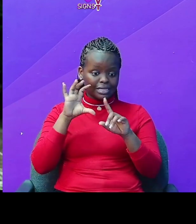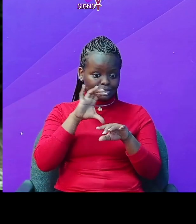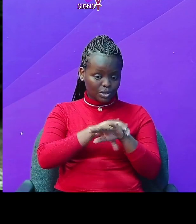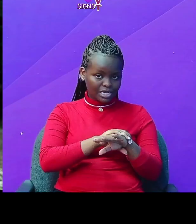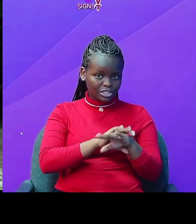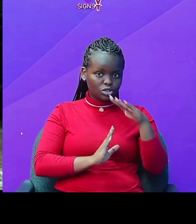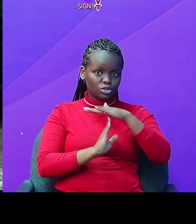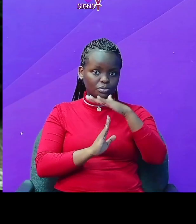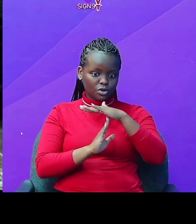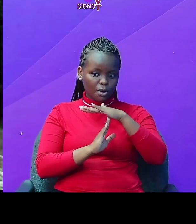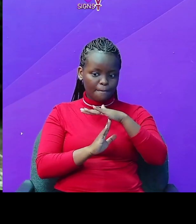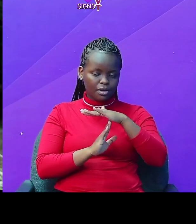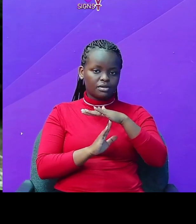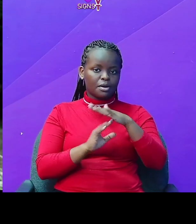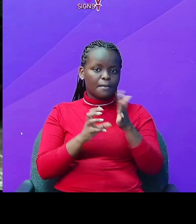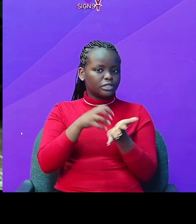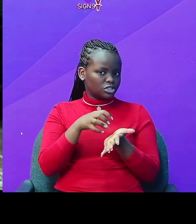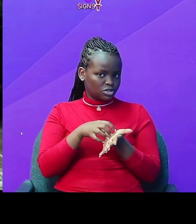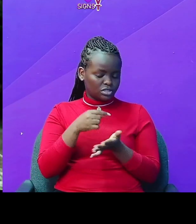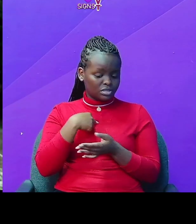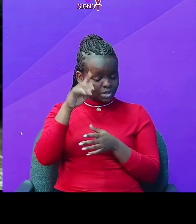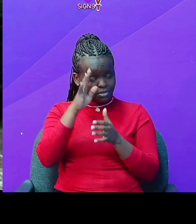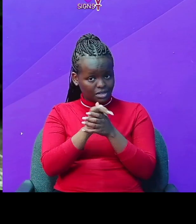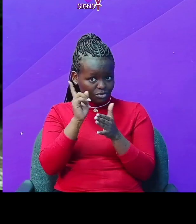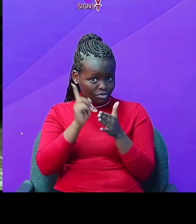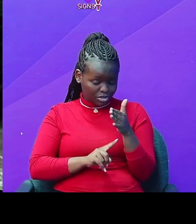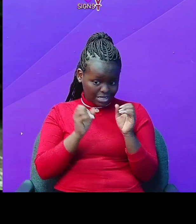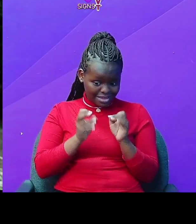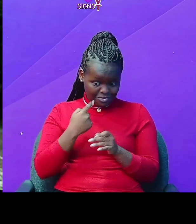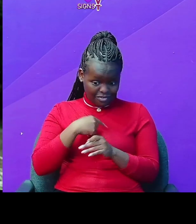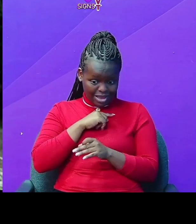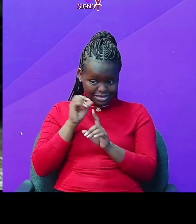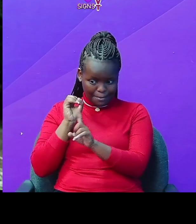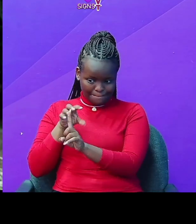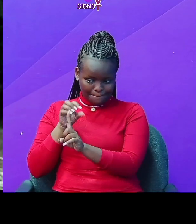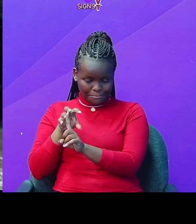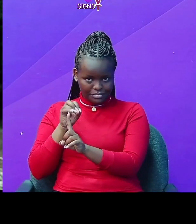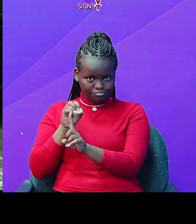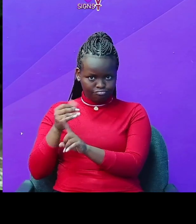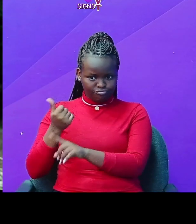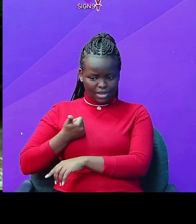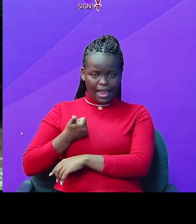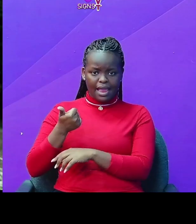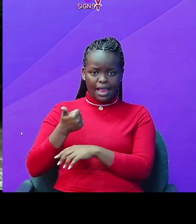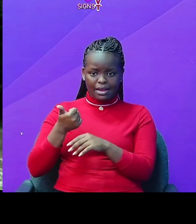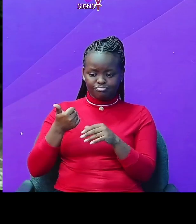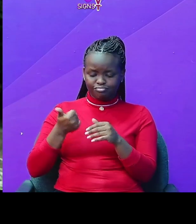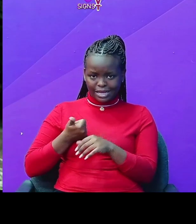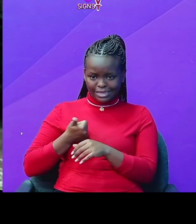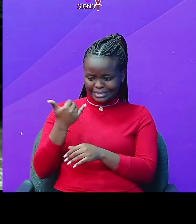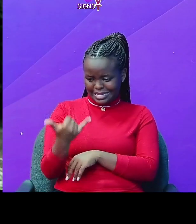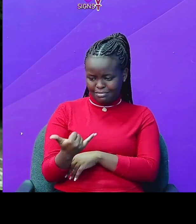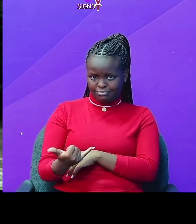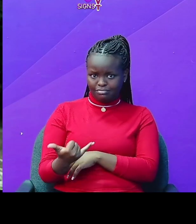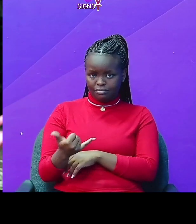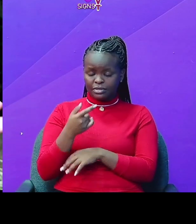senior position. And therefore, I believe if we mentor young girls from young age, and let's